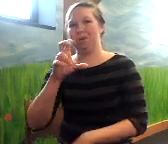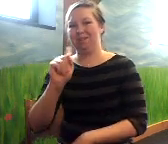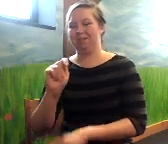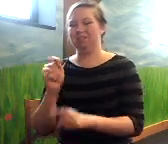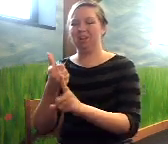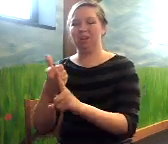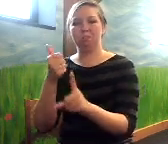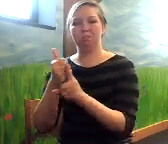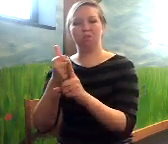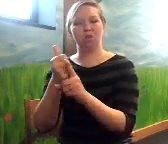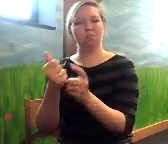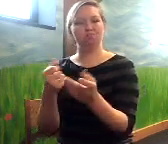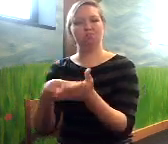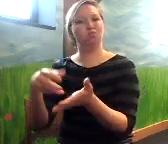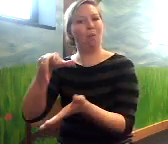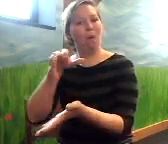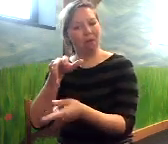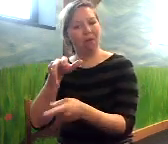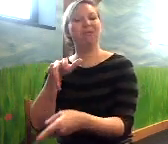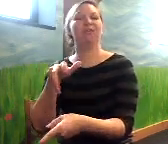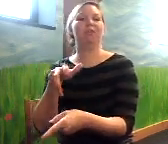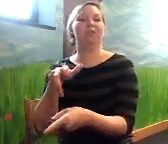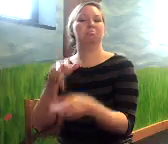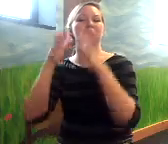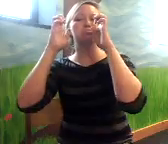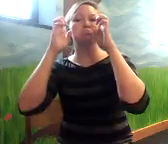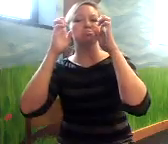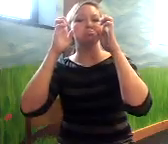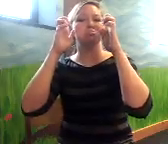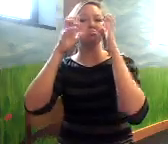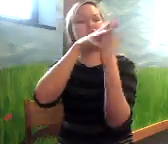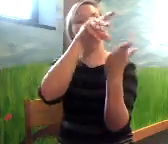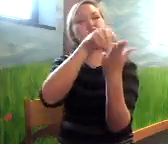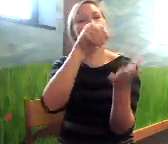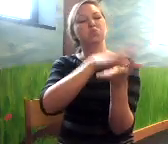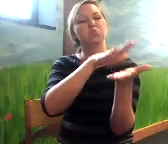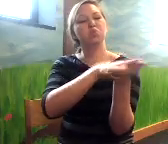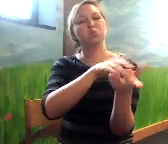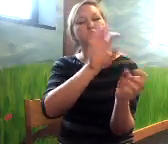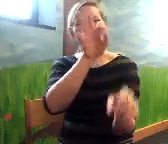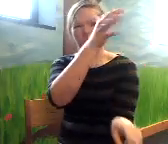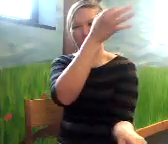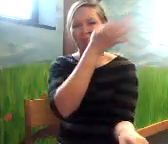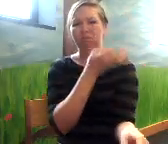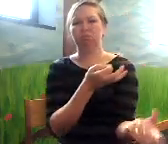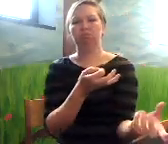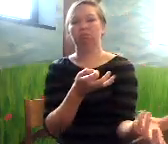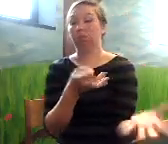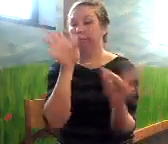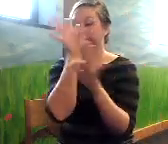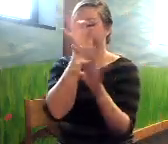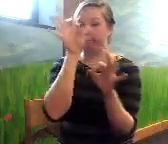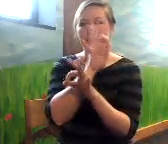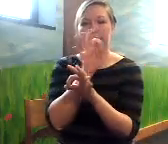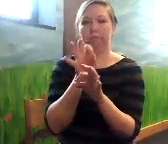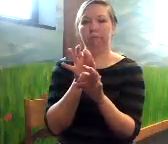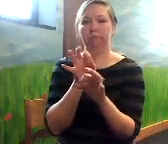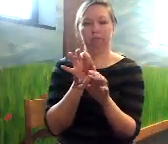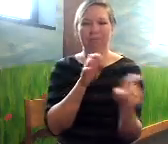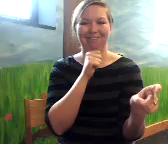support pro-Western leaders. Whether they be dictators, popular, unpopular, doesn't matter. What